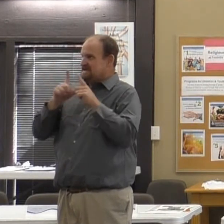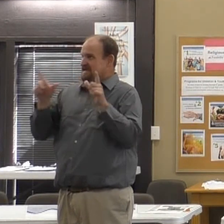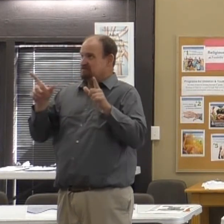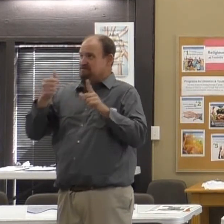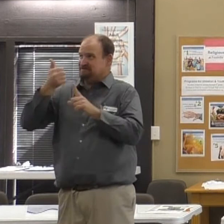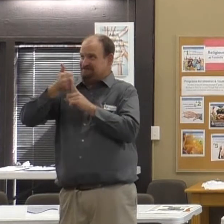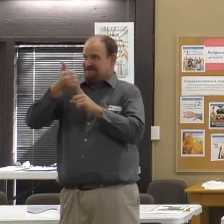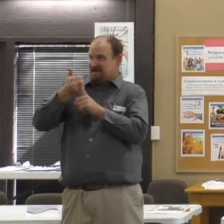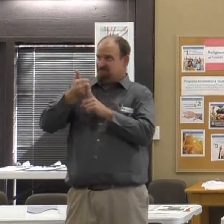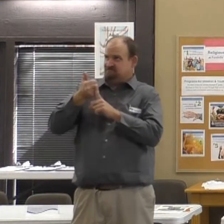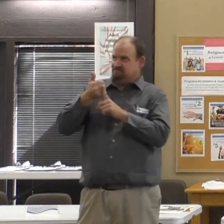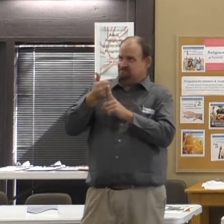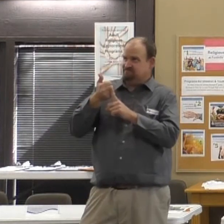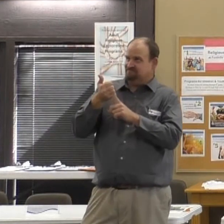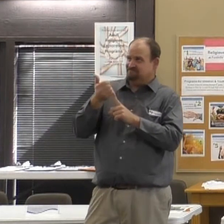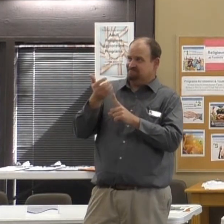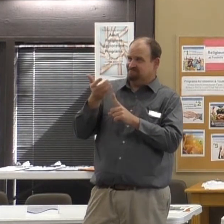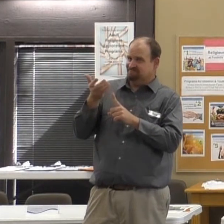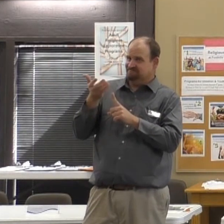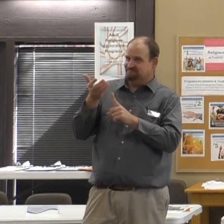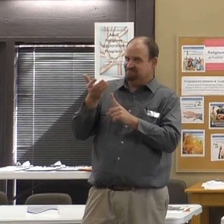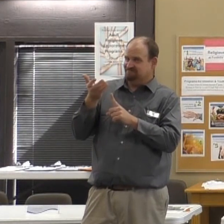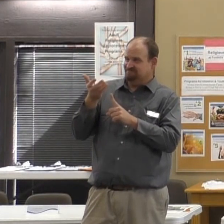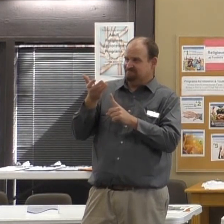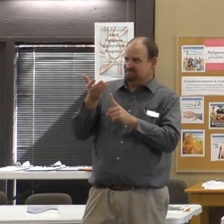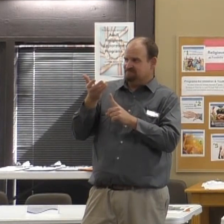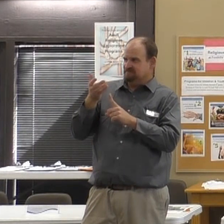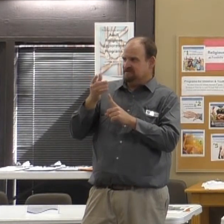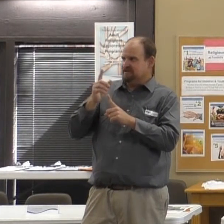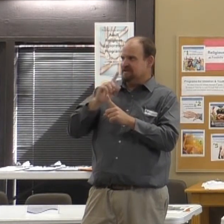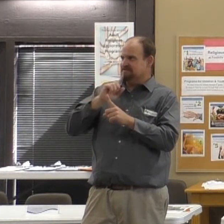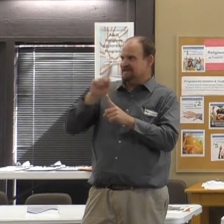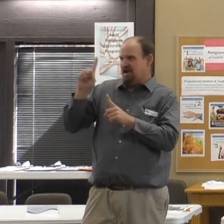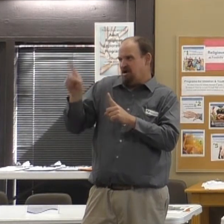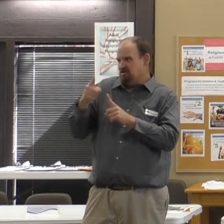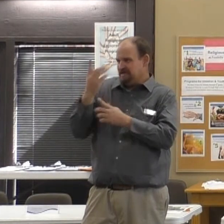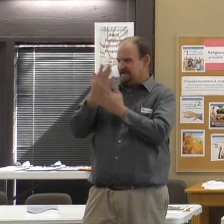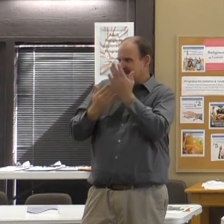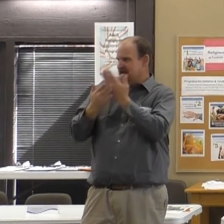Because utilizing American Sign Language, we can understand each other.